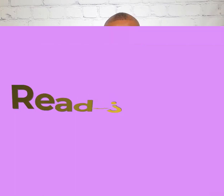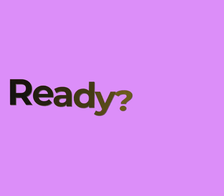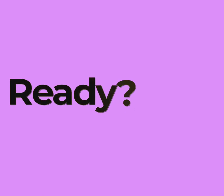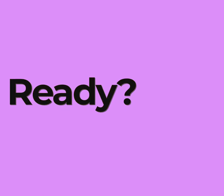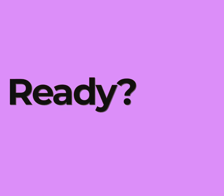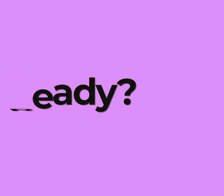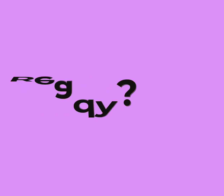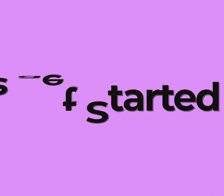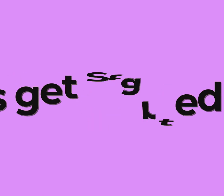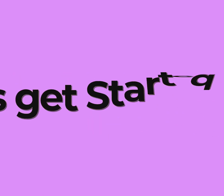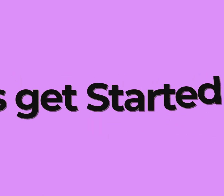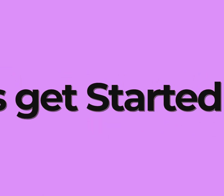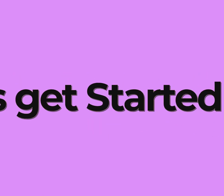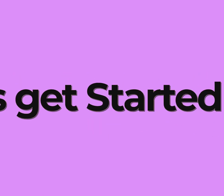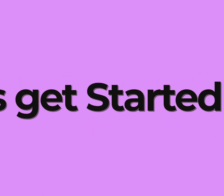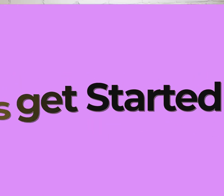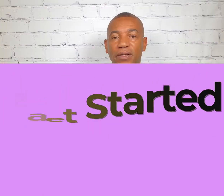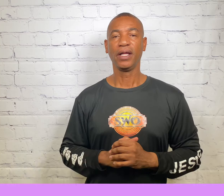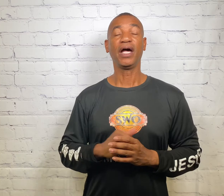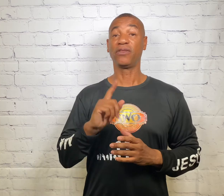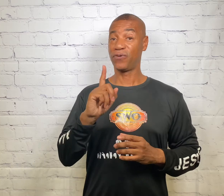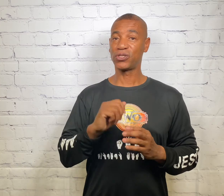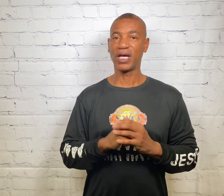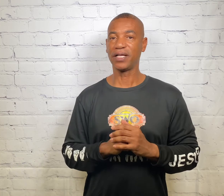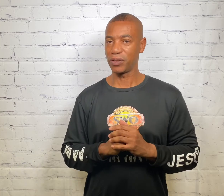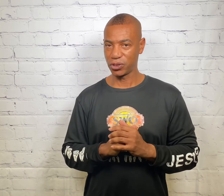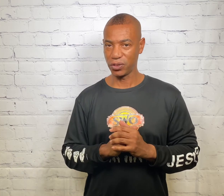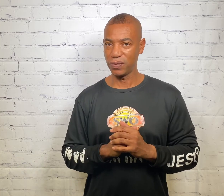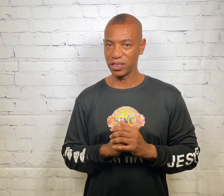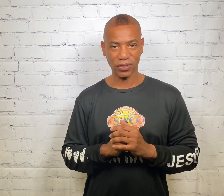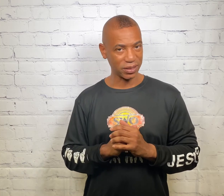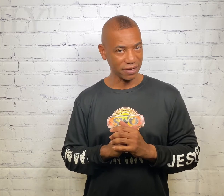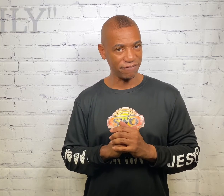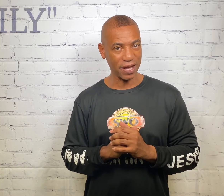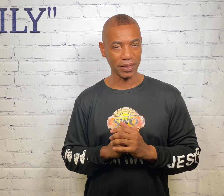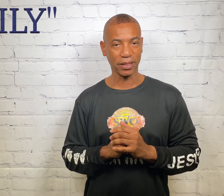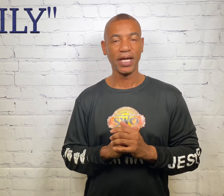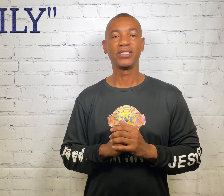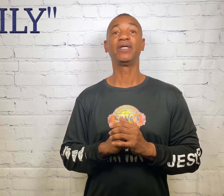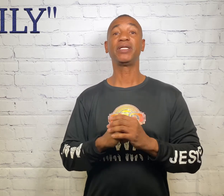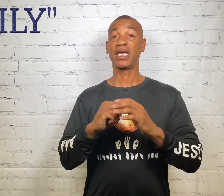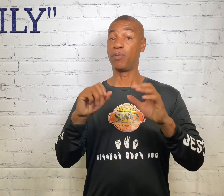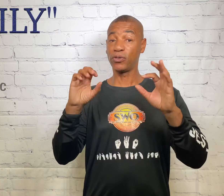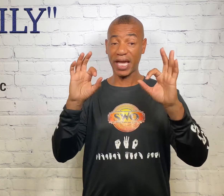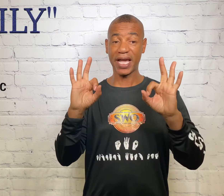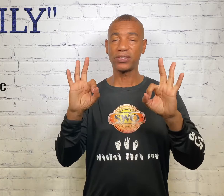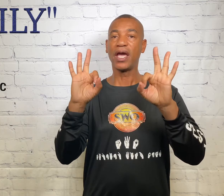you ready? Let's get started. Now, the first sign I'm going to show you is for the sign family. Simply take both hands and